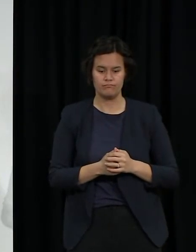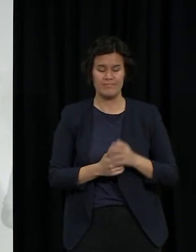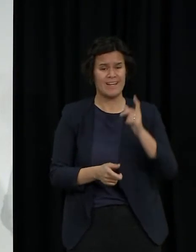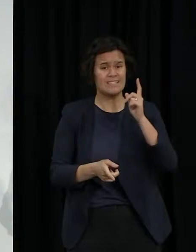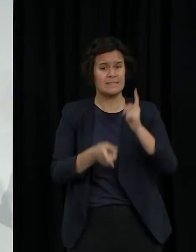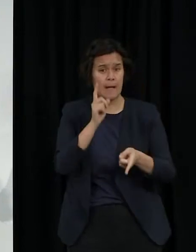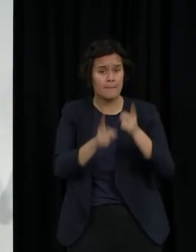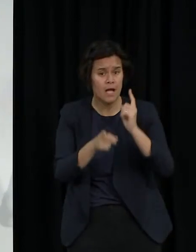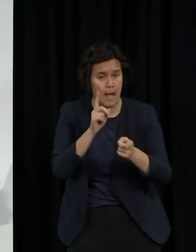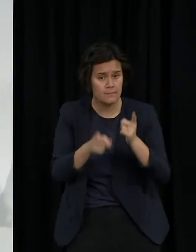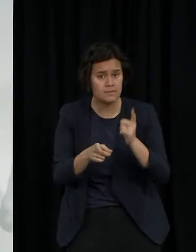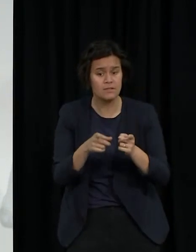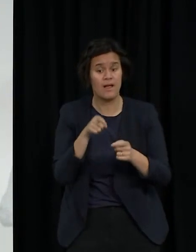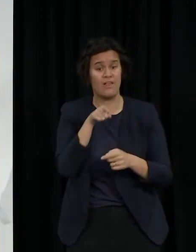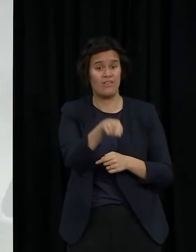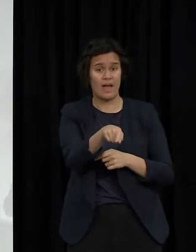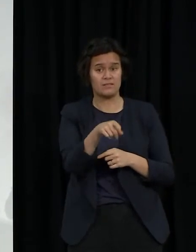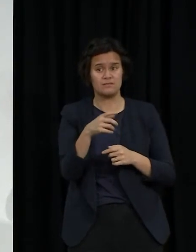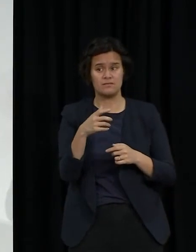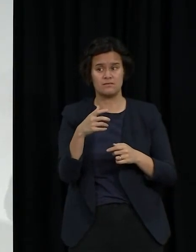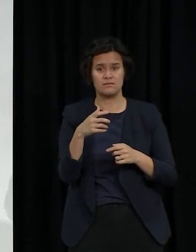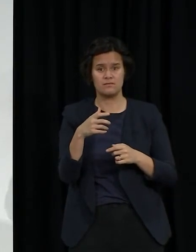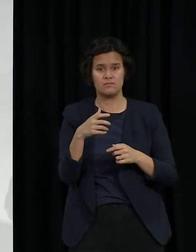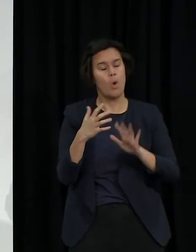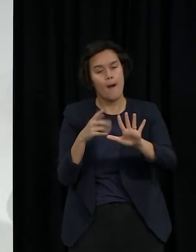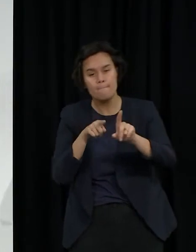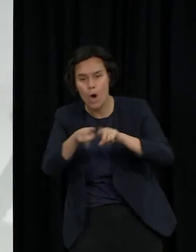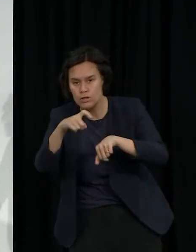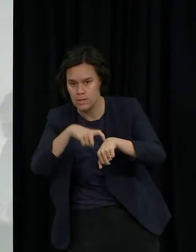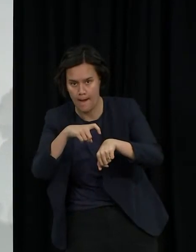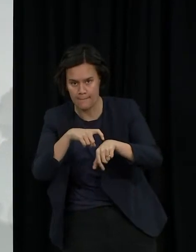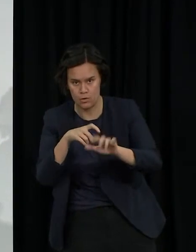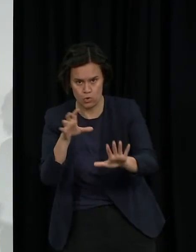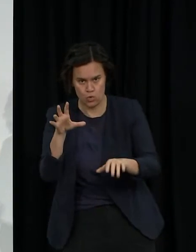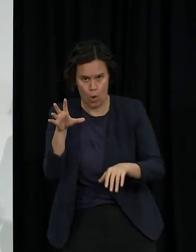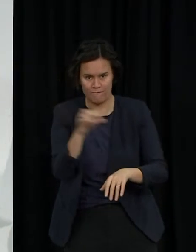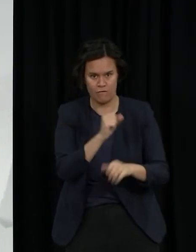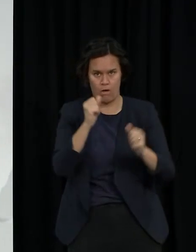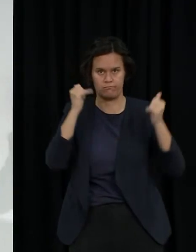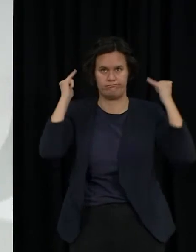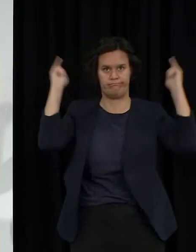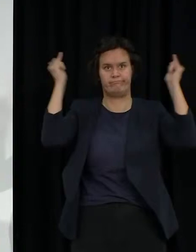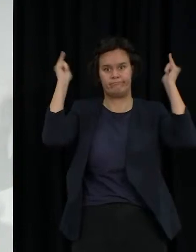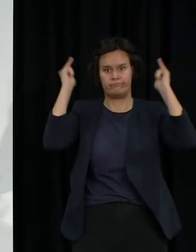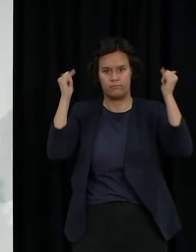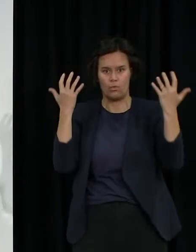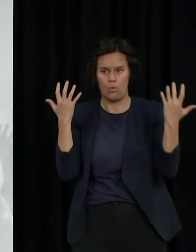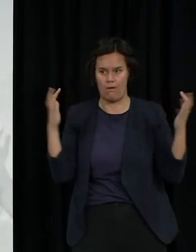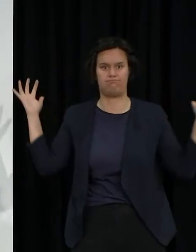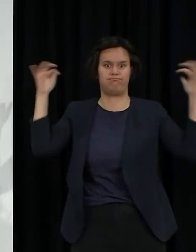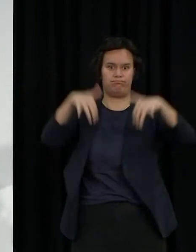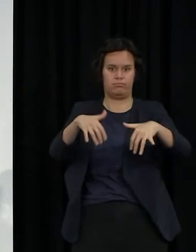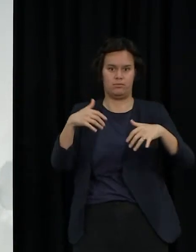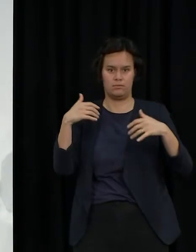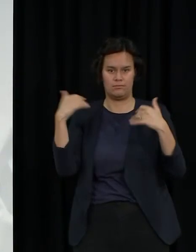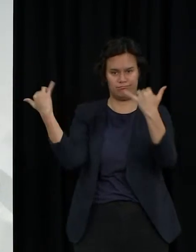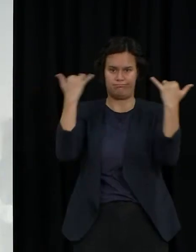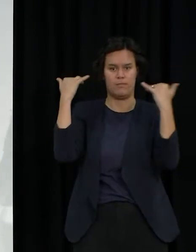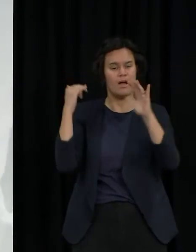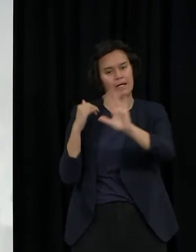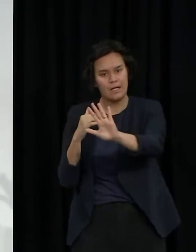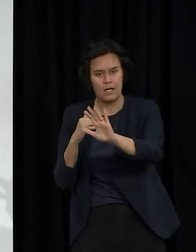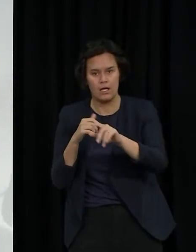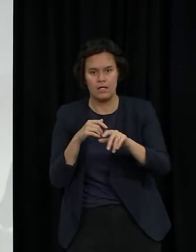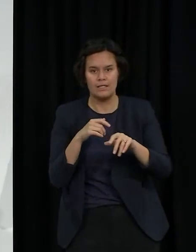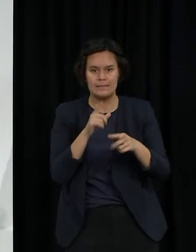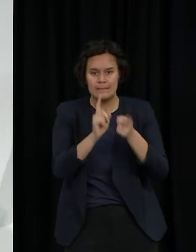of parties type approach. It might just be larger family groups interacting on a very minimal basis, perhaps